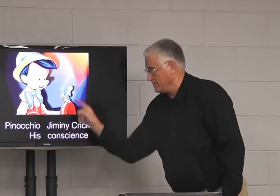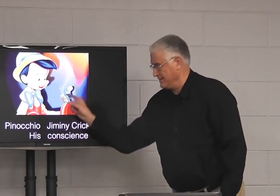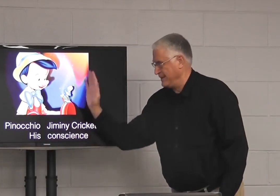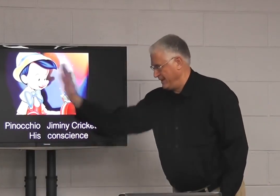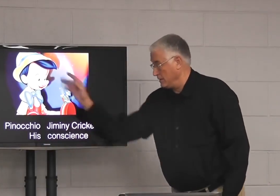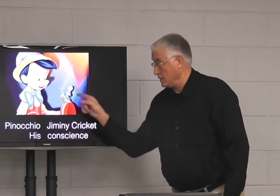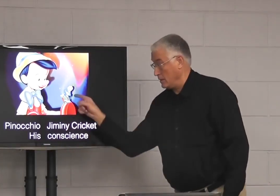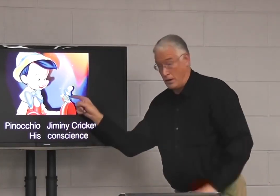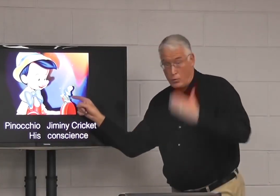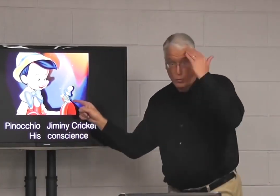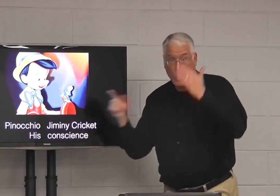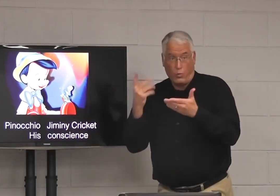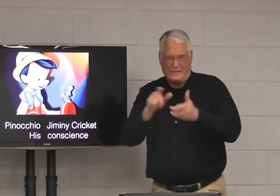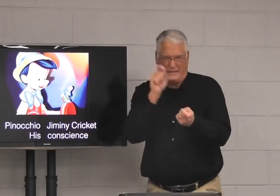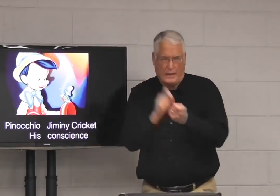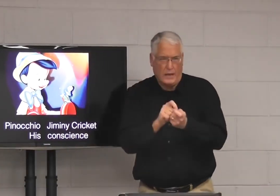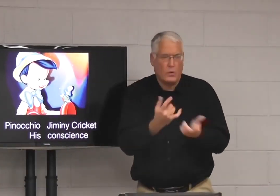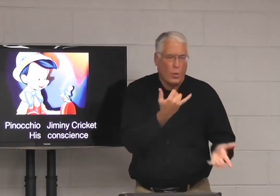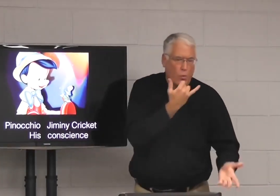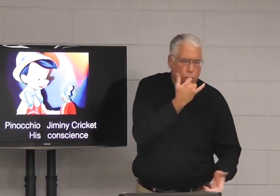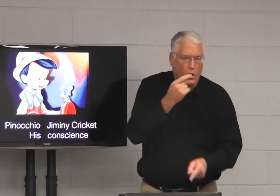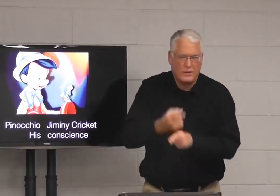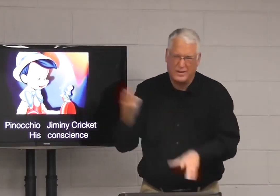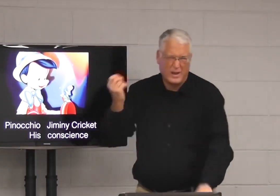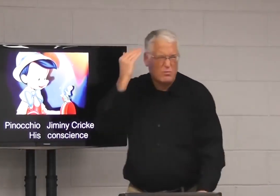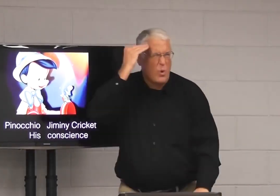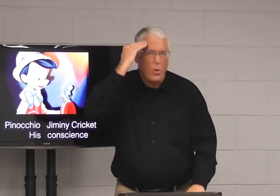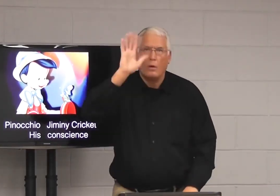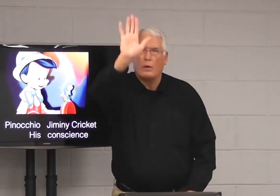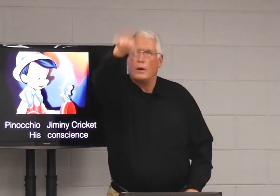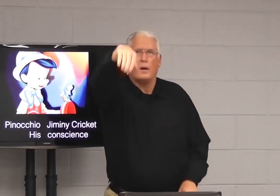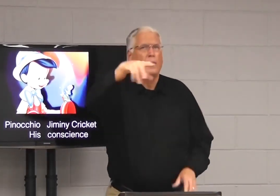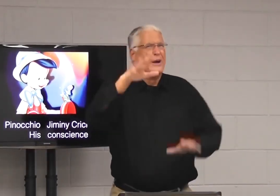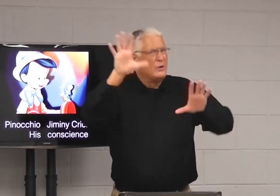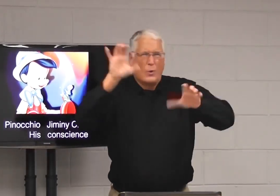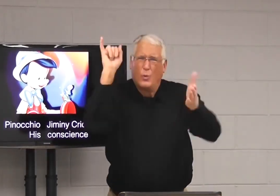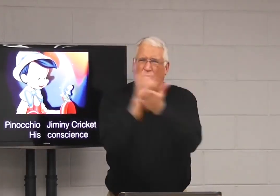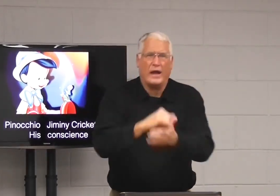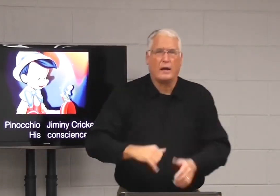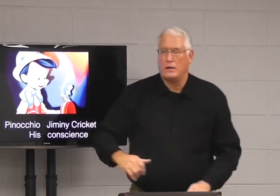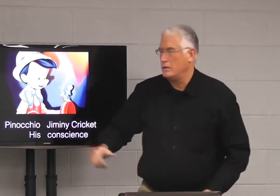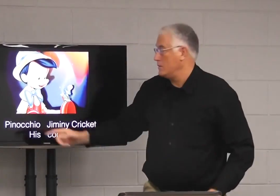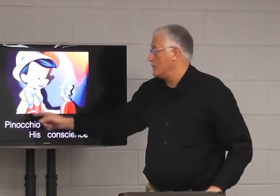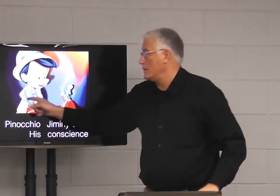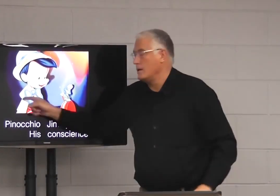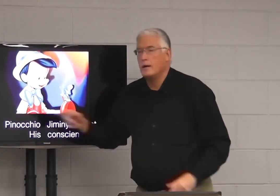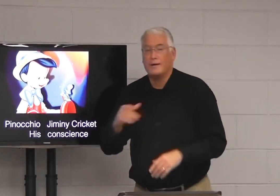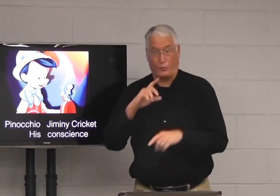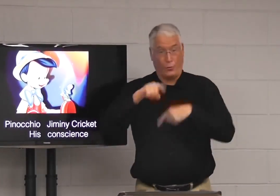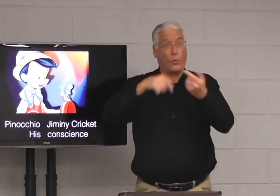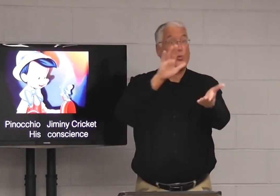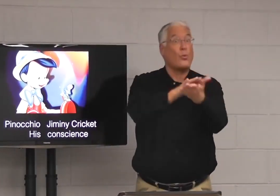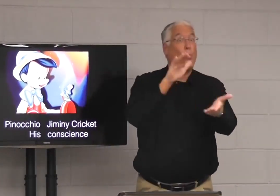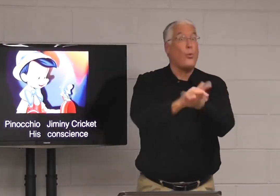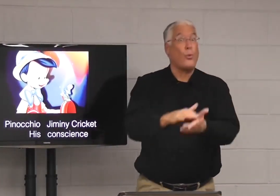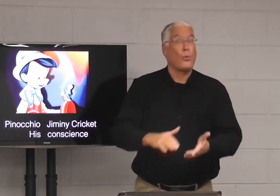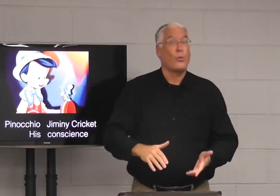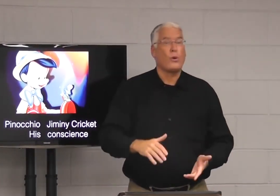became his conscience. He knew exactly what was right and wrong. And he would warn Pinocchio about what he was